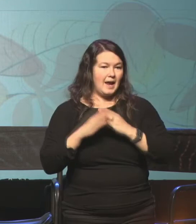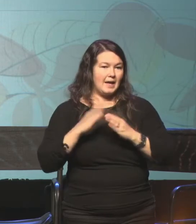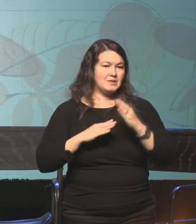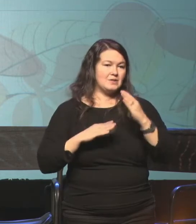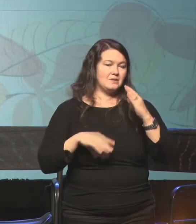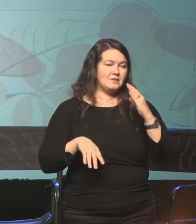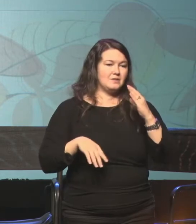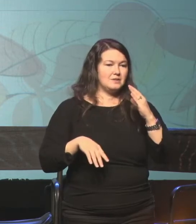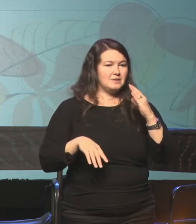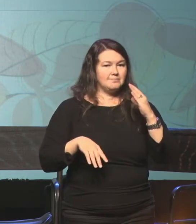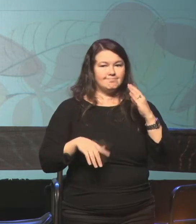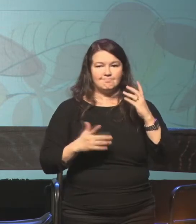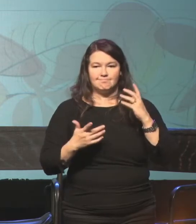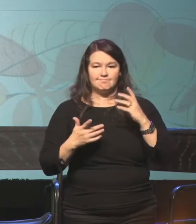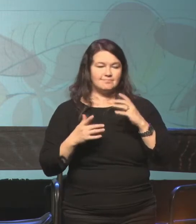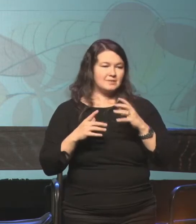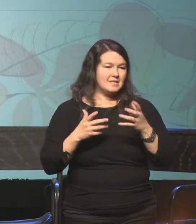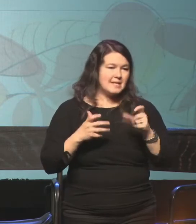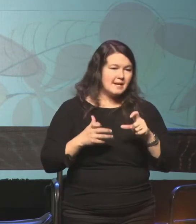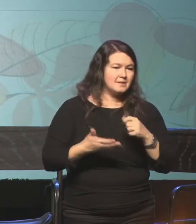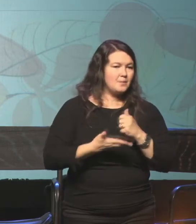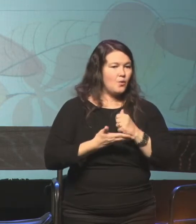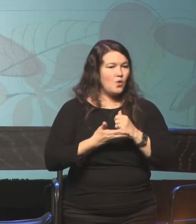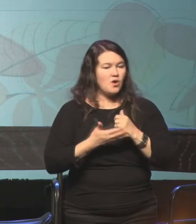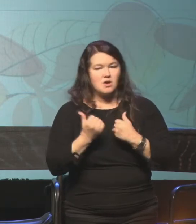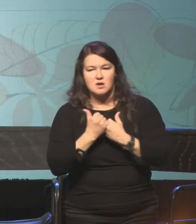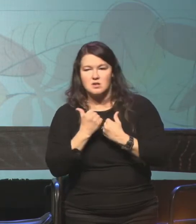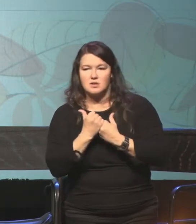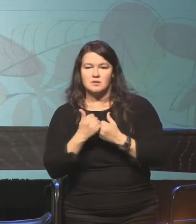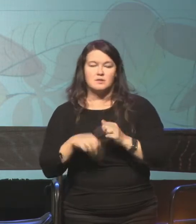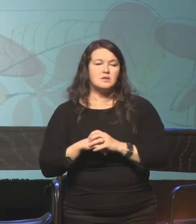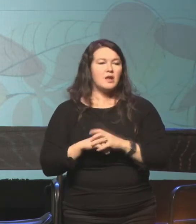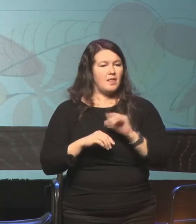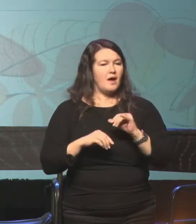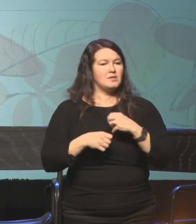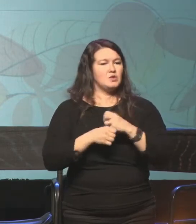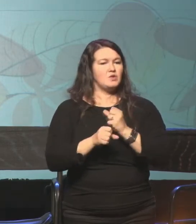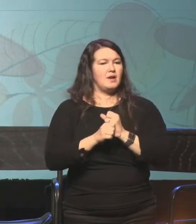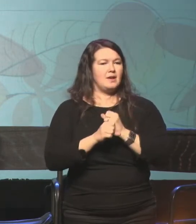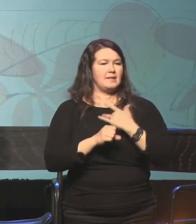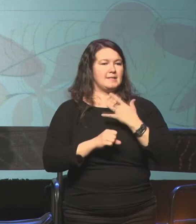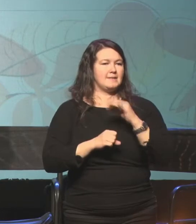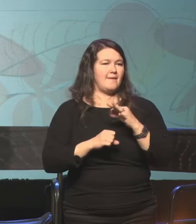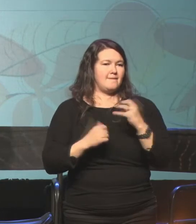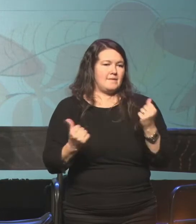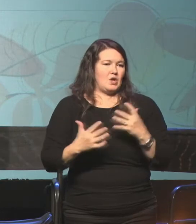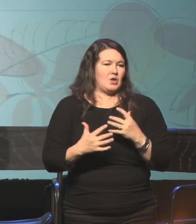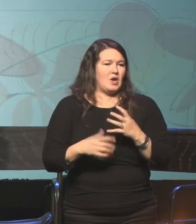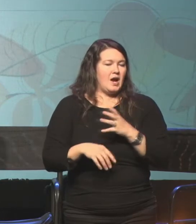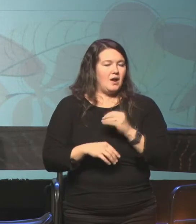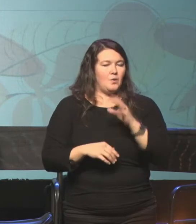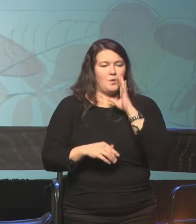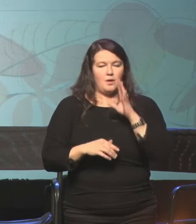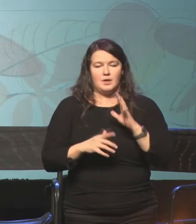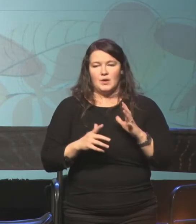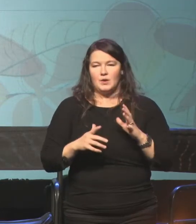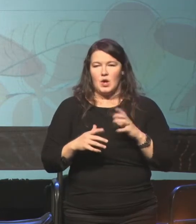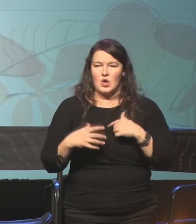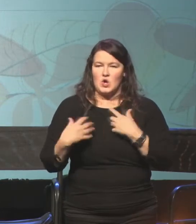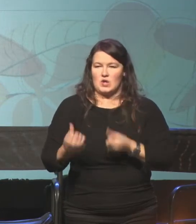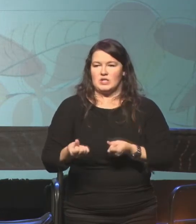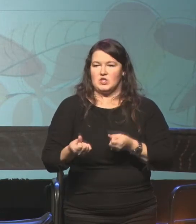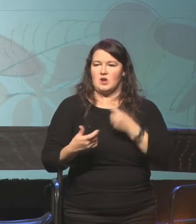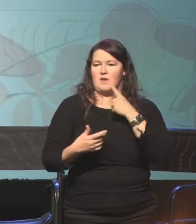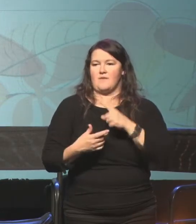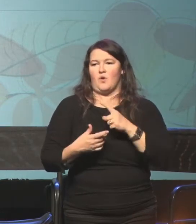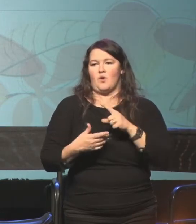like something came to mind and you say, yeah, that's really creating a sense of fear. And there's just going to be some courage to begin to